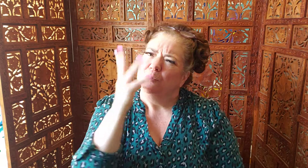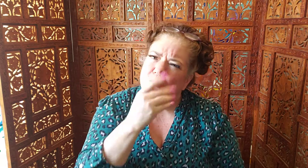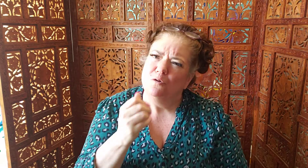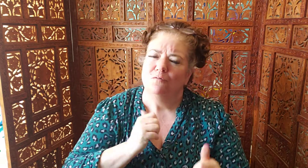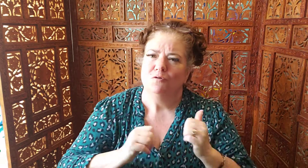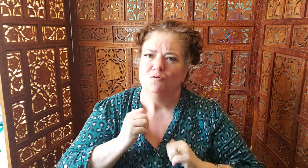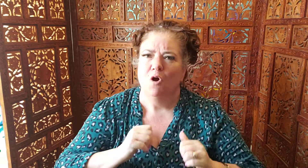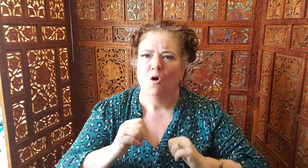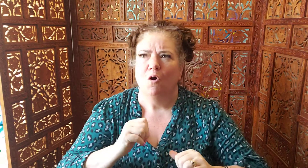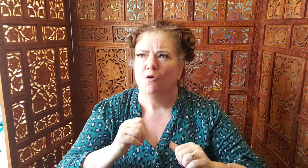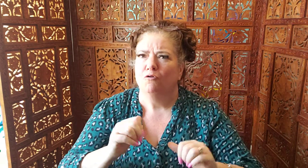book.